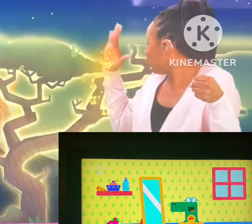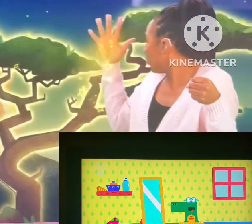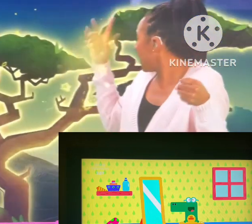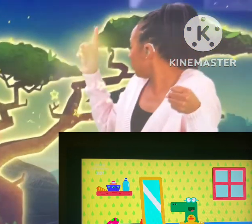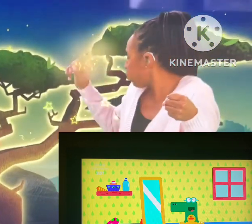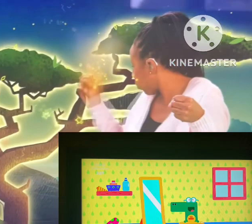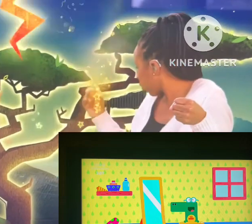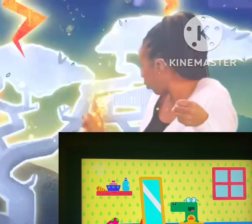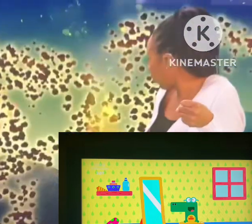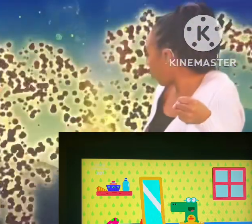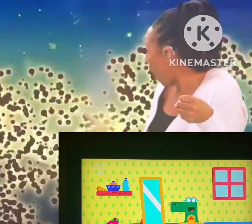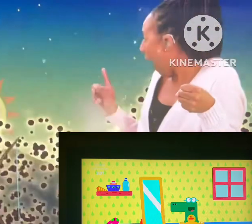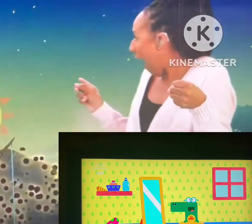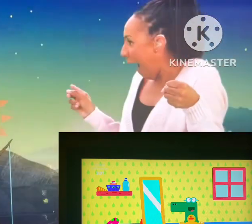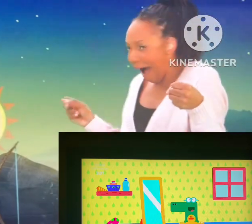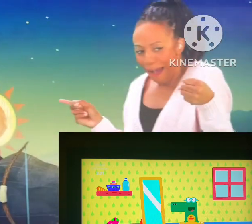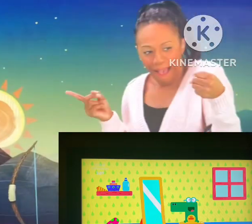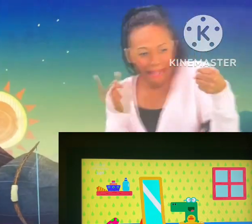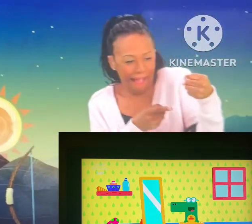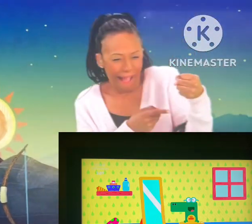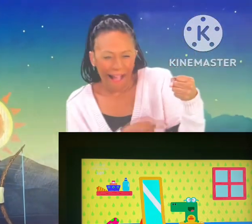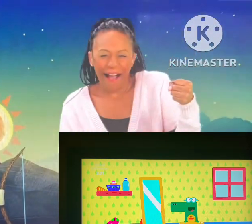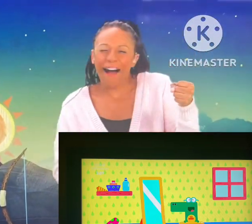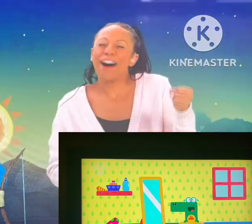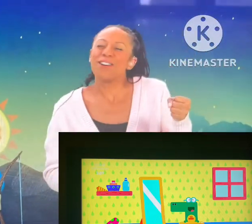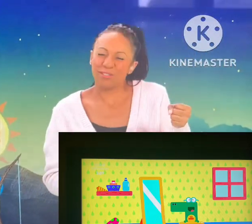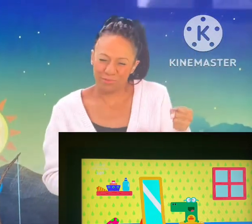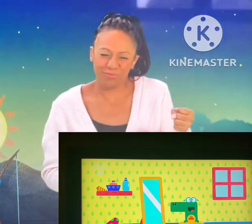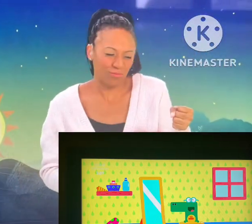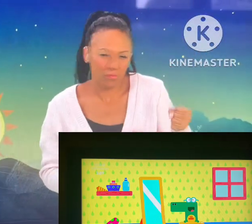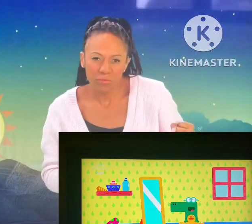of juniper wood from a lightning blasted tree.